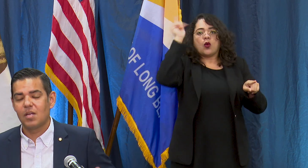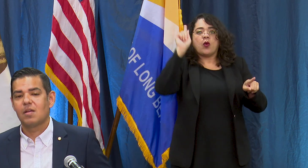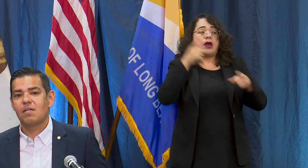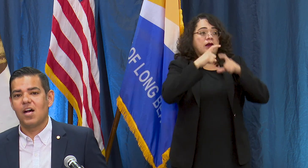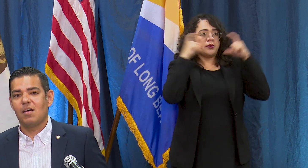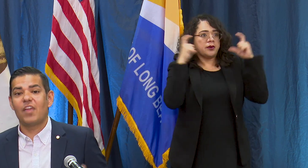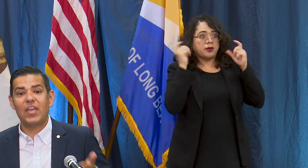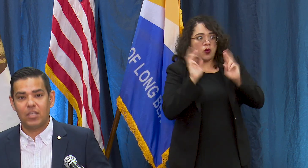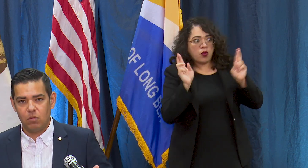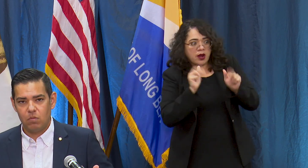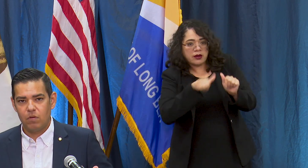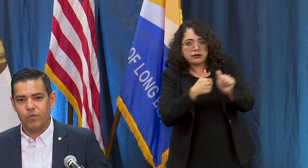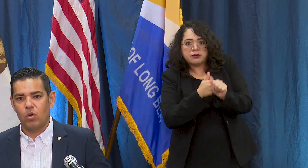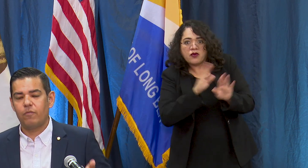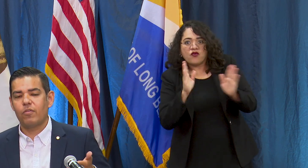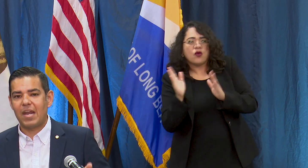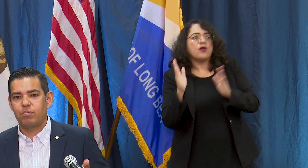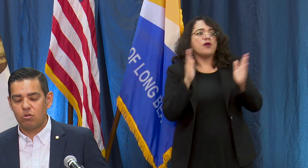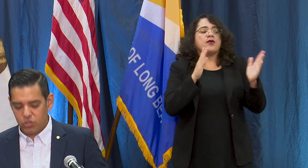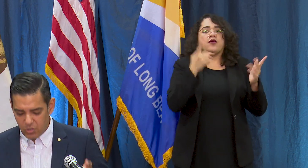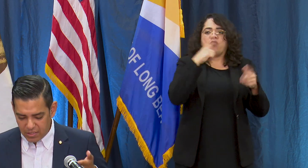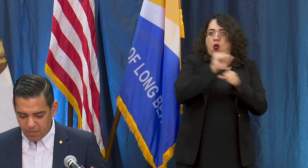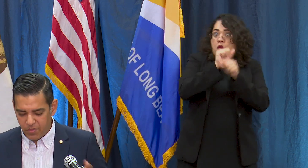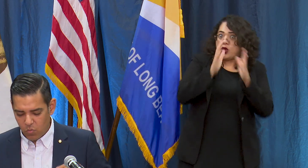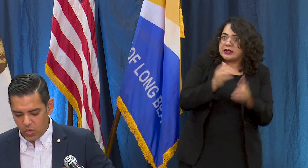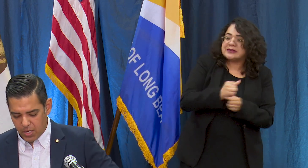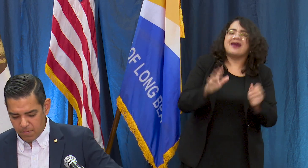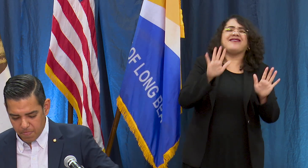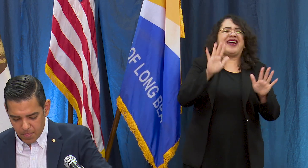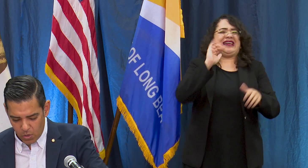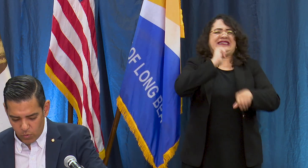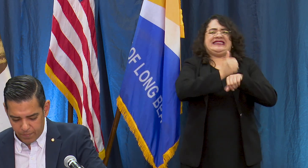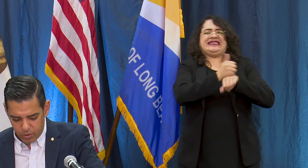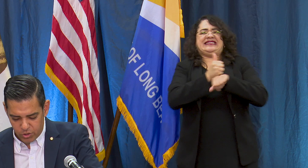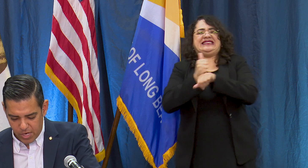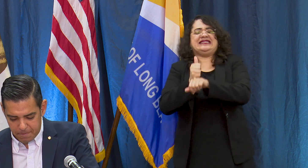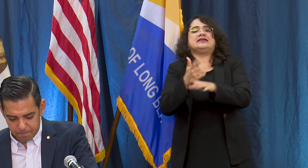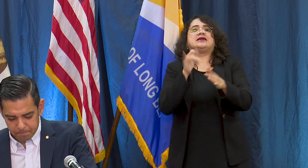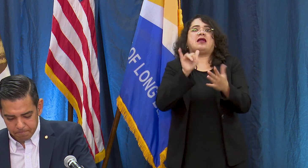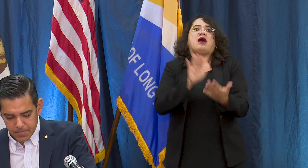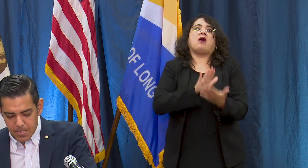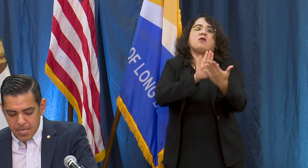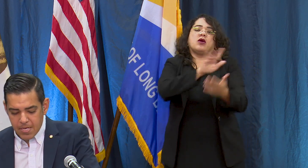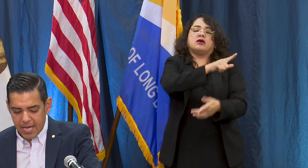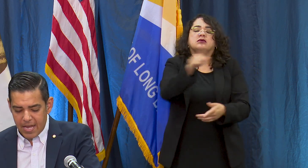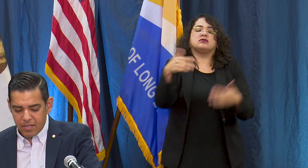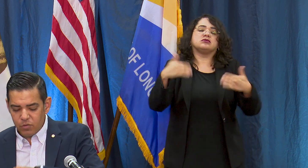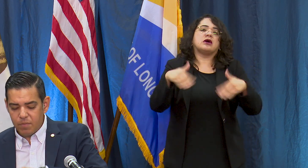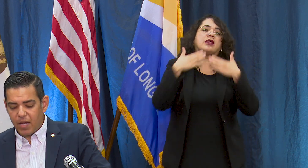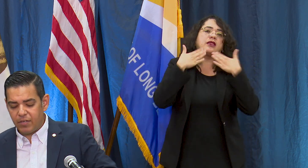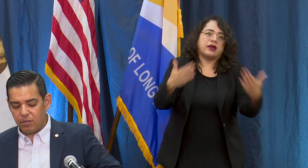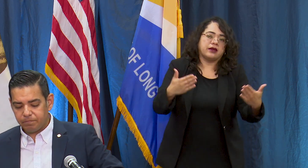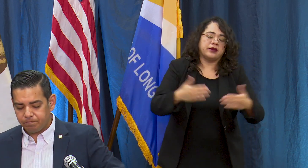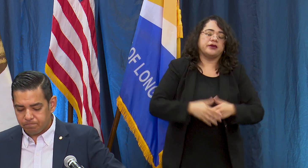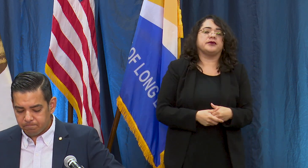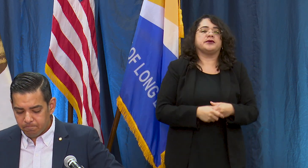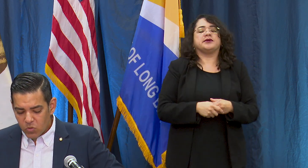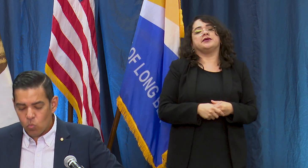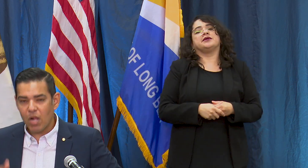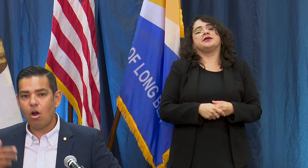to, thank you for that approach. It's something that we appreciate. And as a